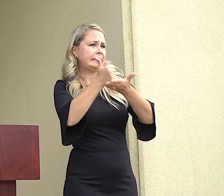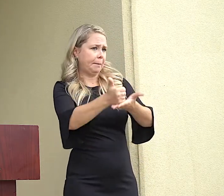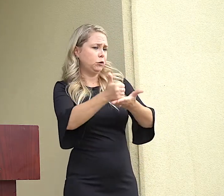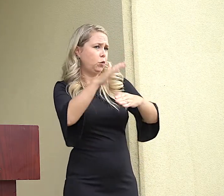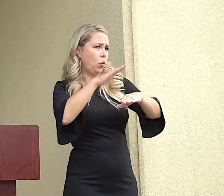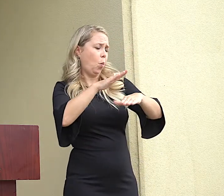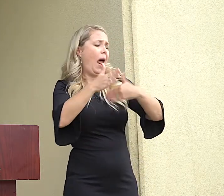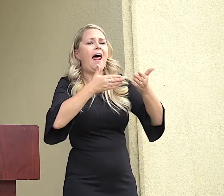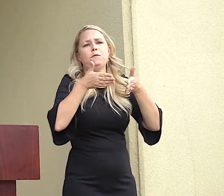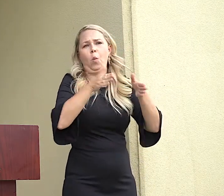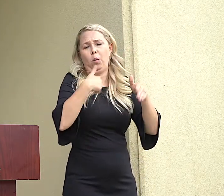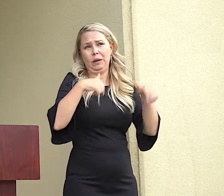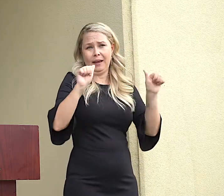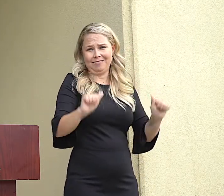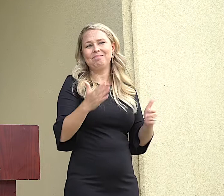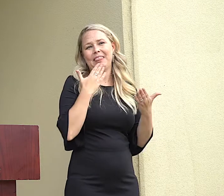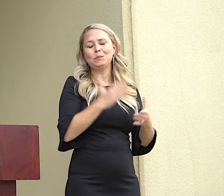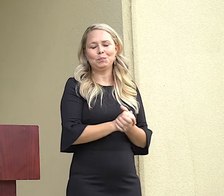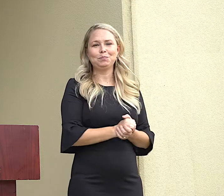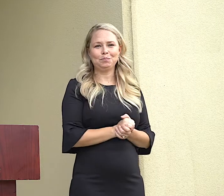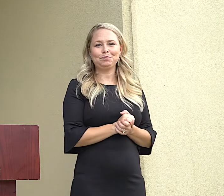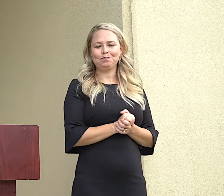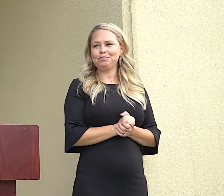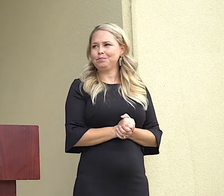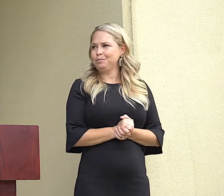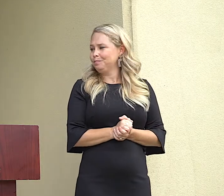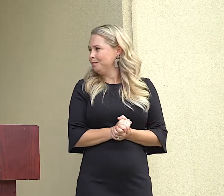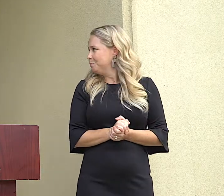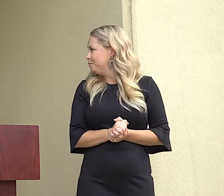whatever way we can. Thank you.